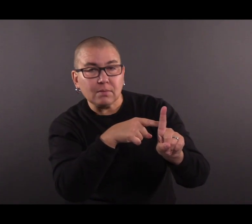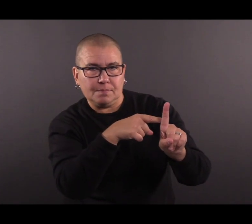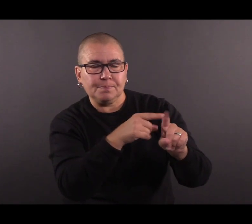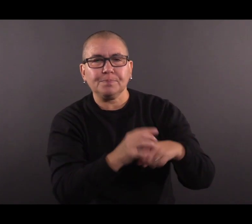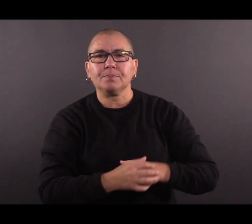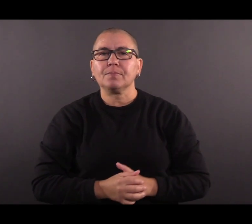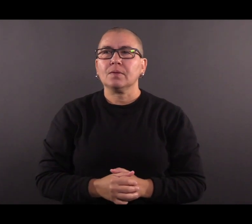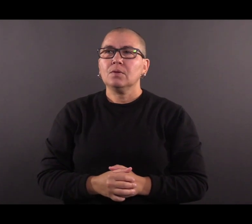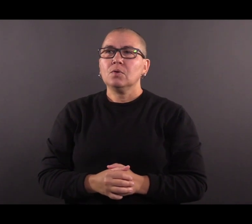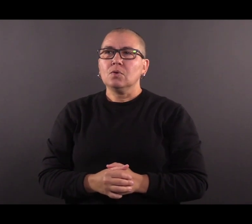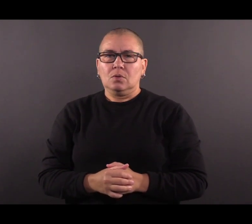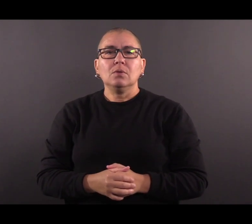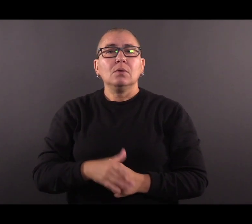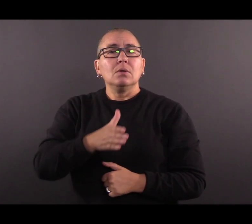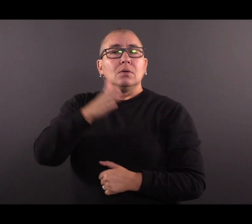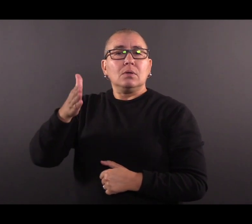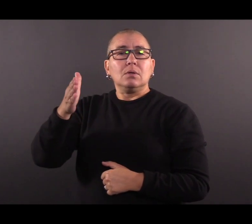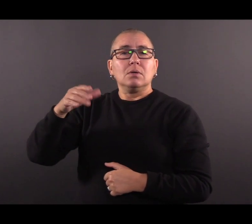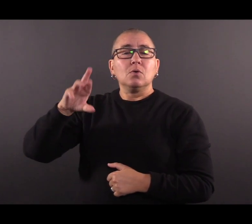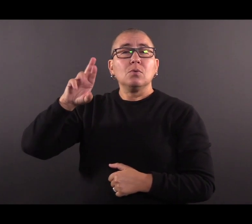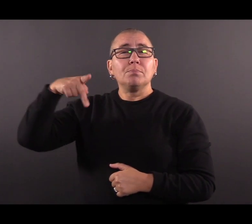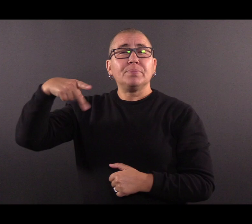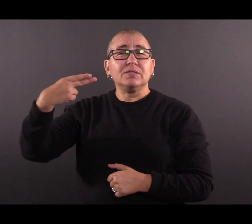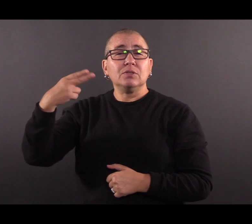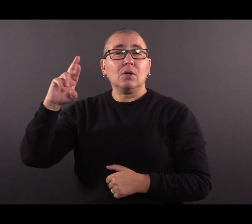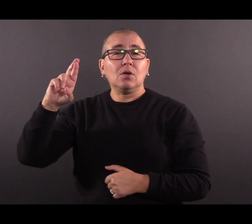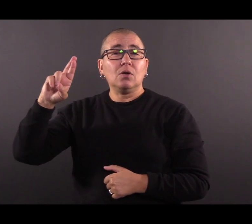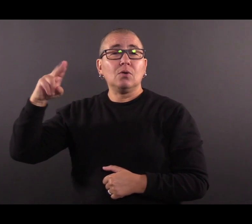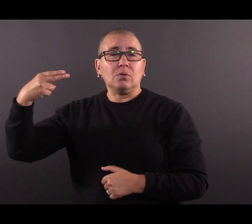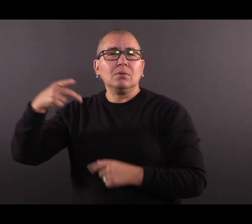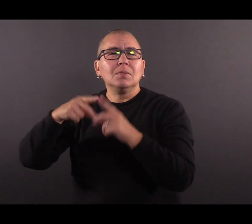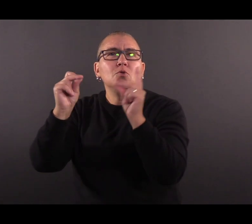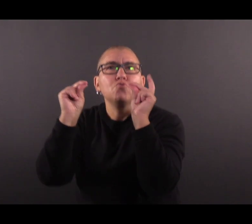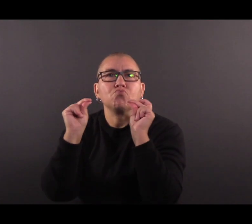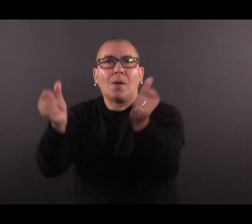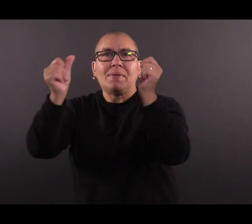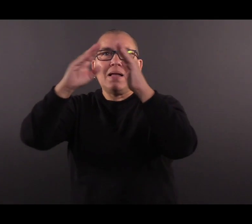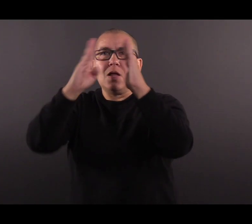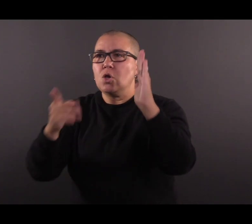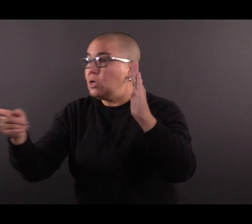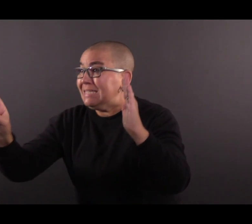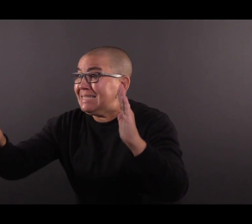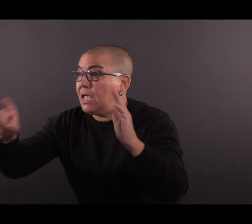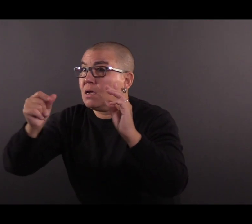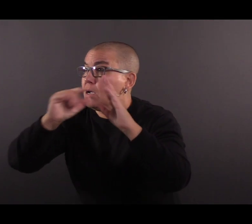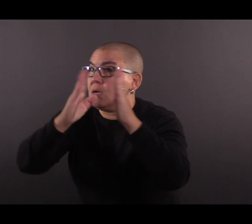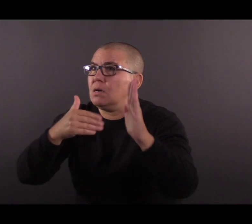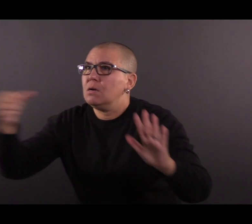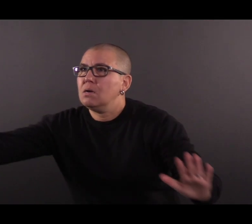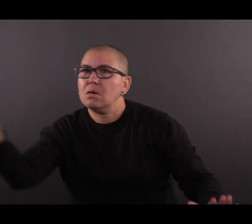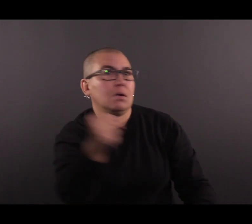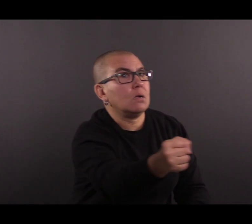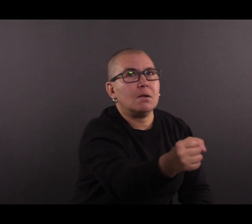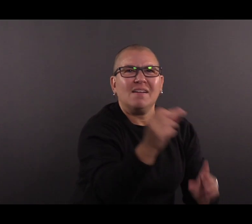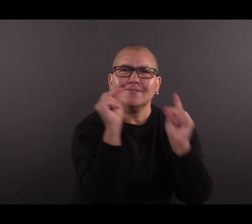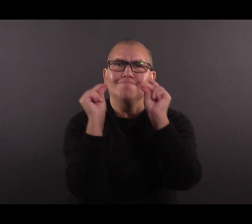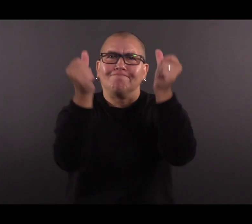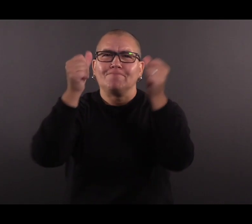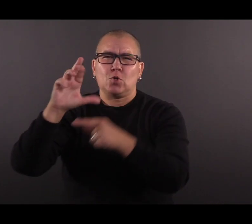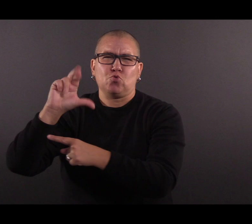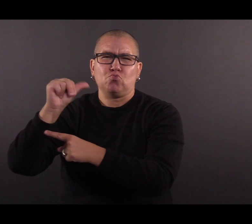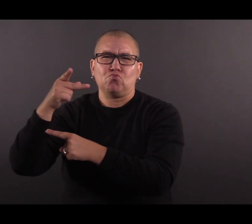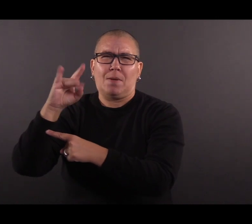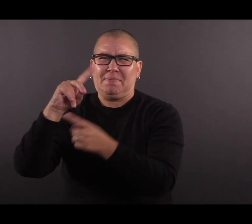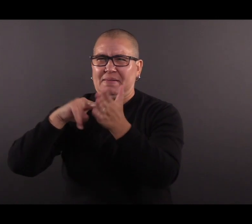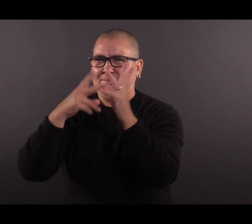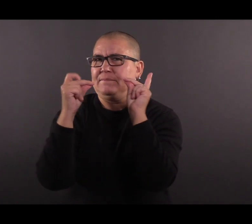Rapid rehousing projects provide support services and rental assistance to help program participants move as rapidly